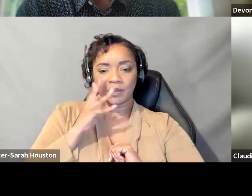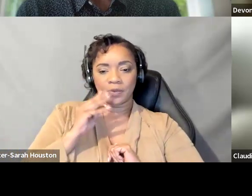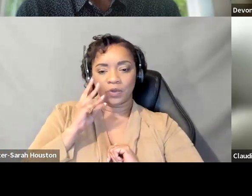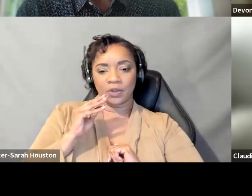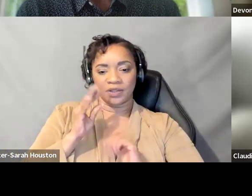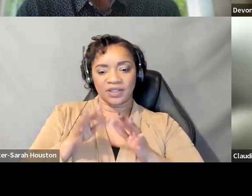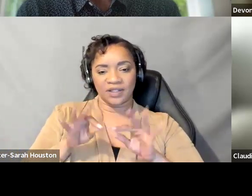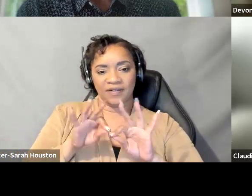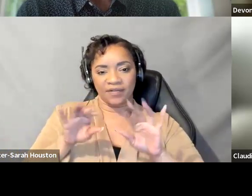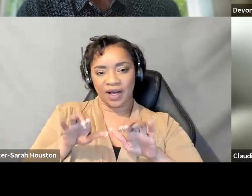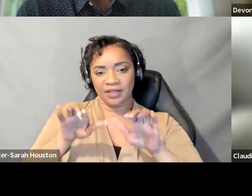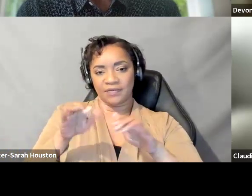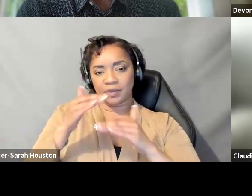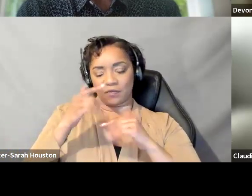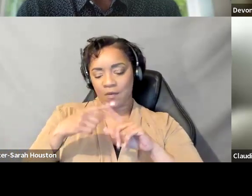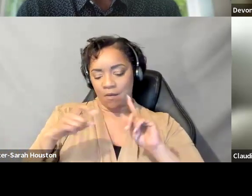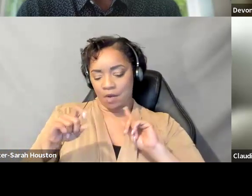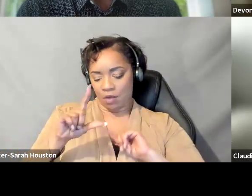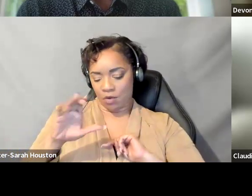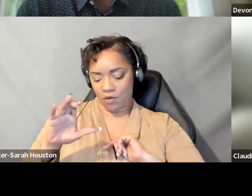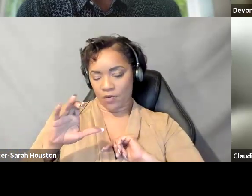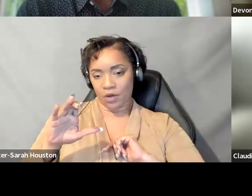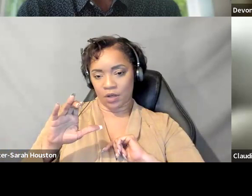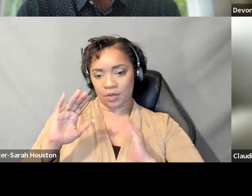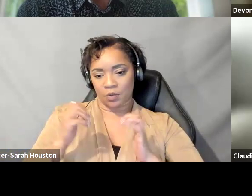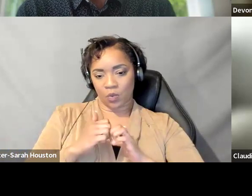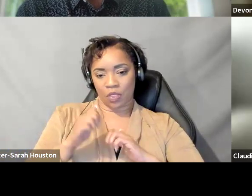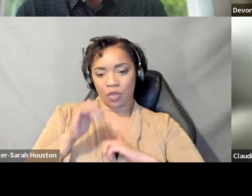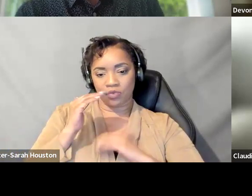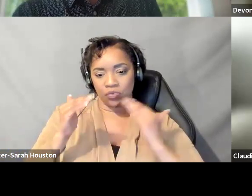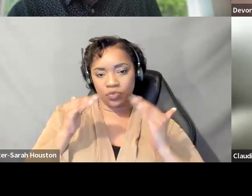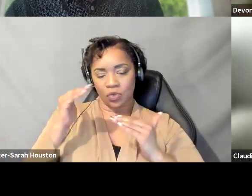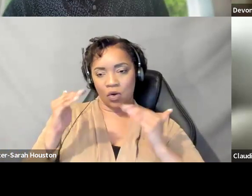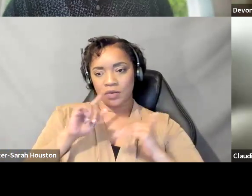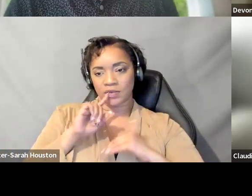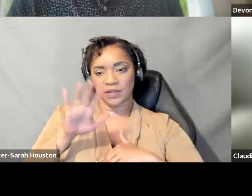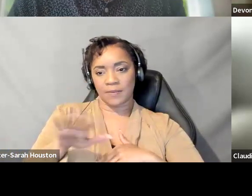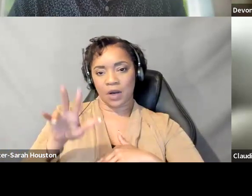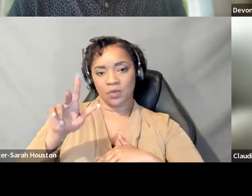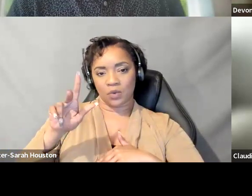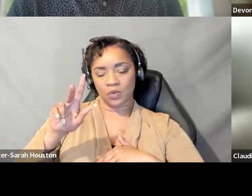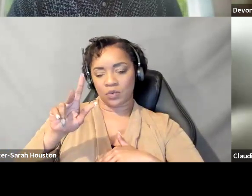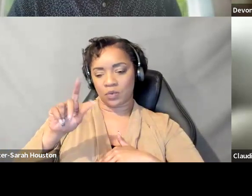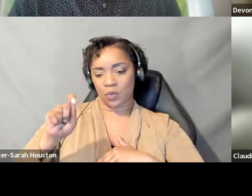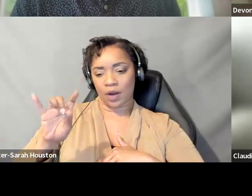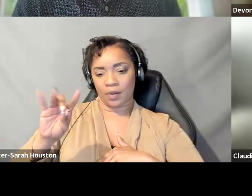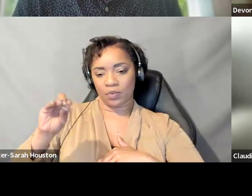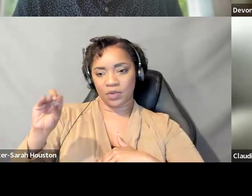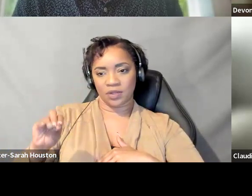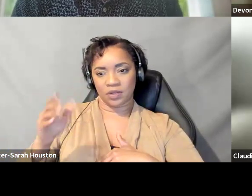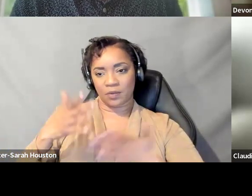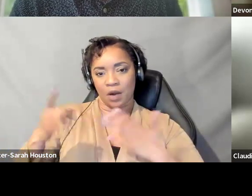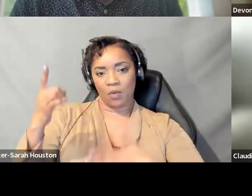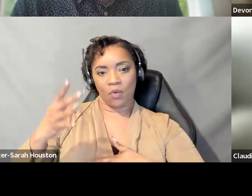from long COVID as a percentage of adults who currently have long COVID is about 23.8%. So about a quarter